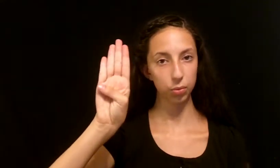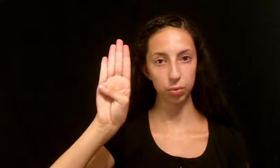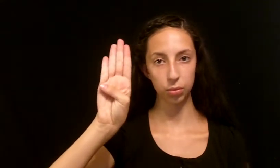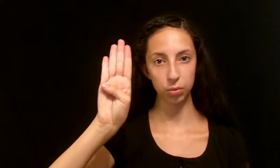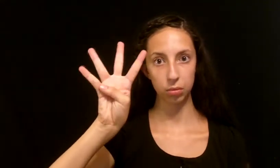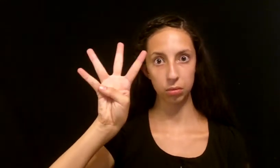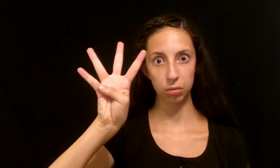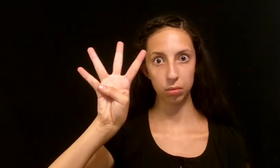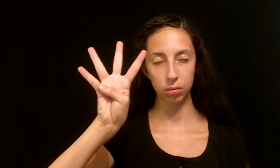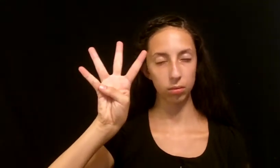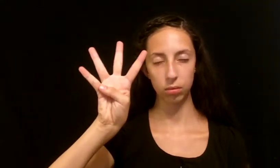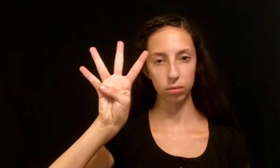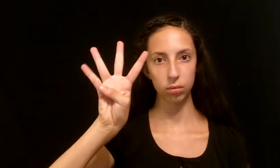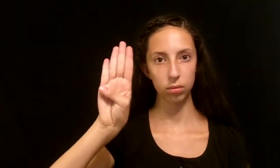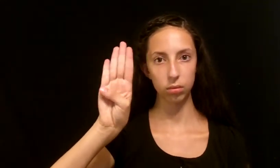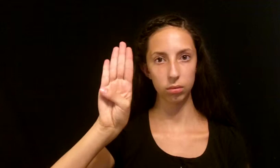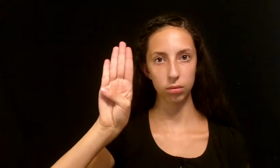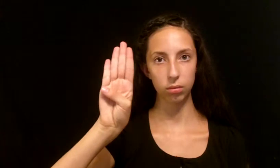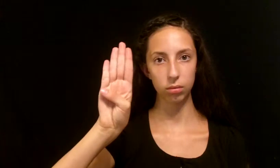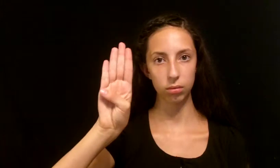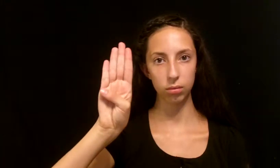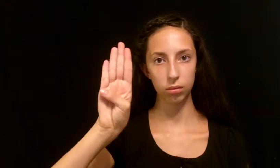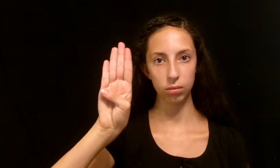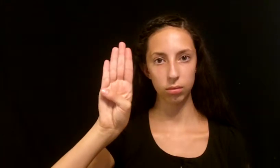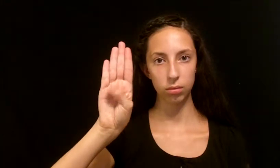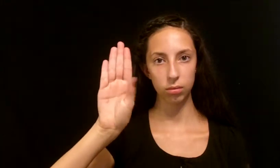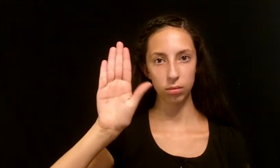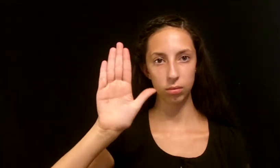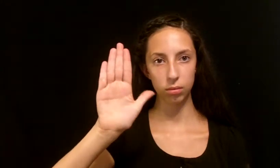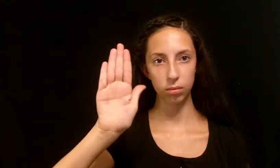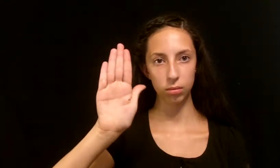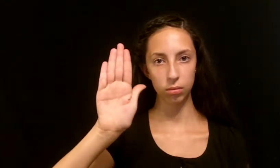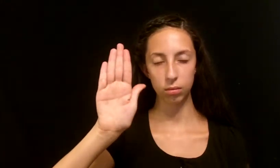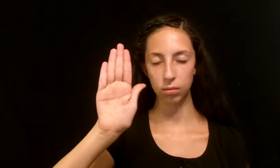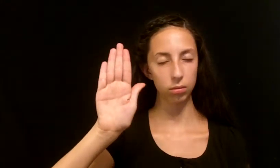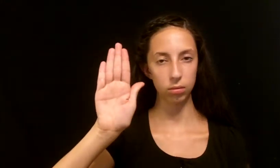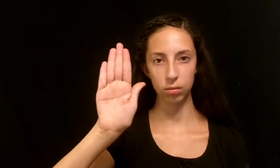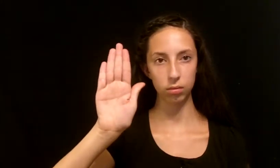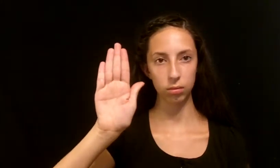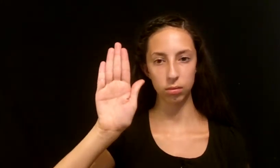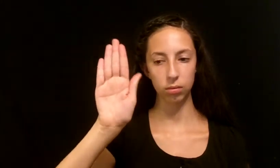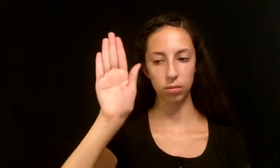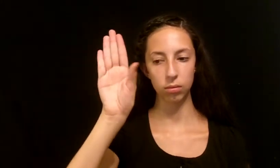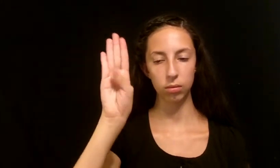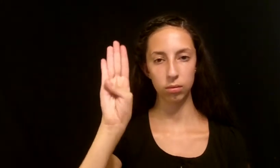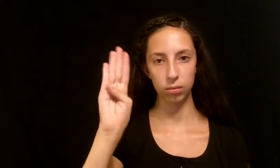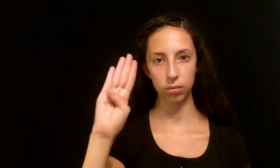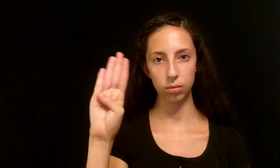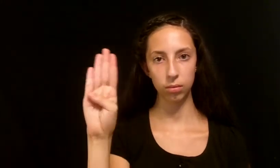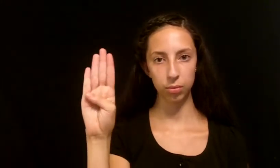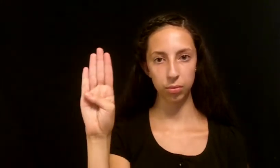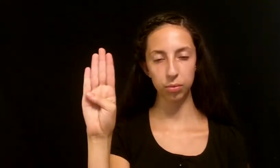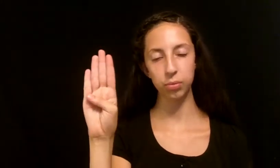open. And the other one you don't do is have thumb up. It's just this way.